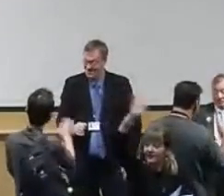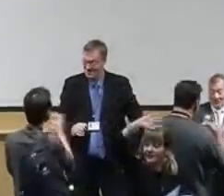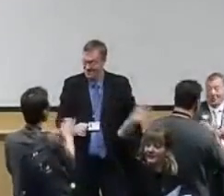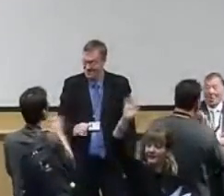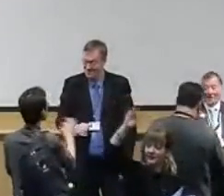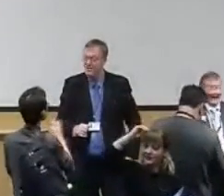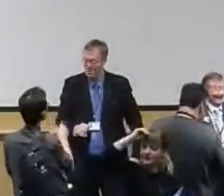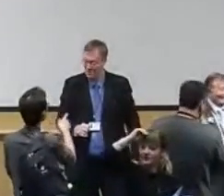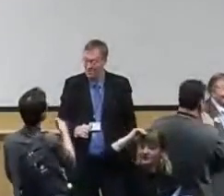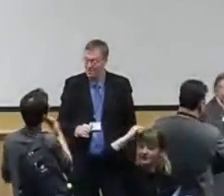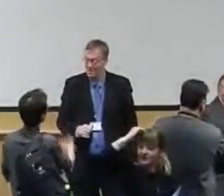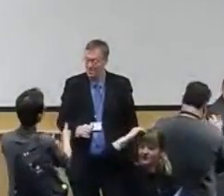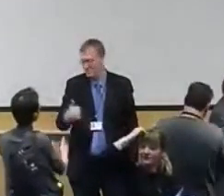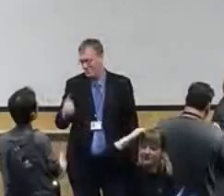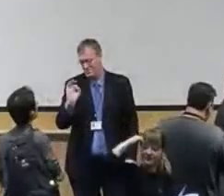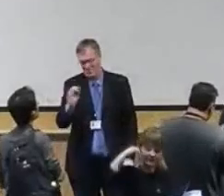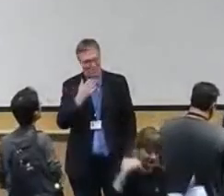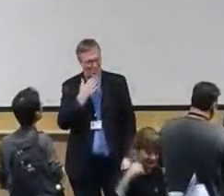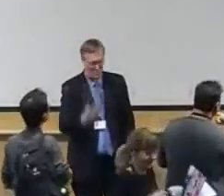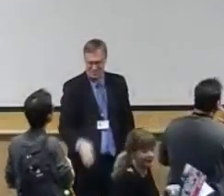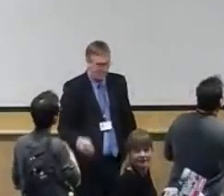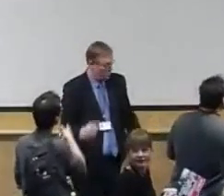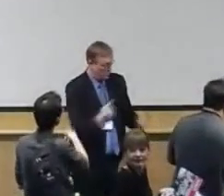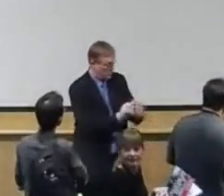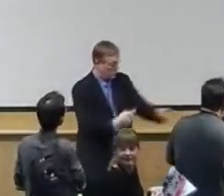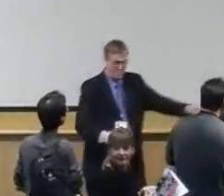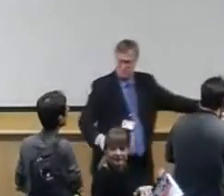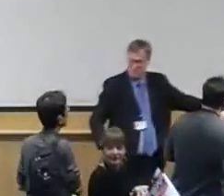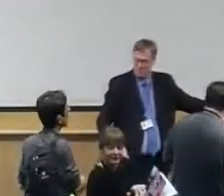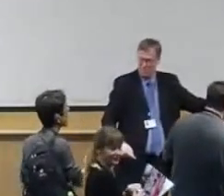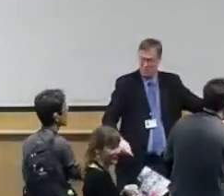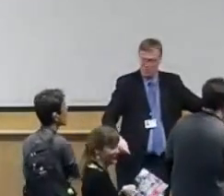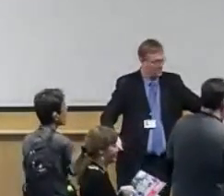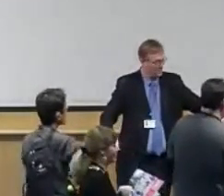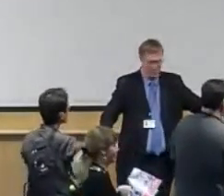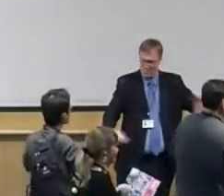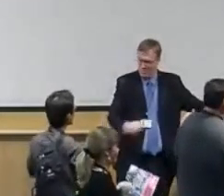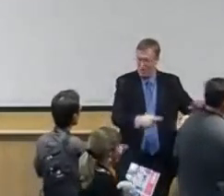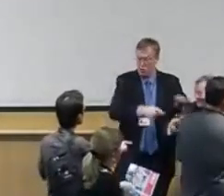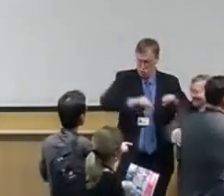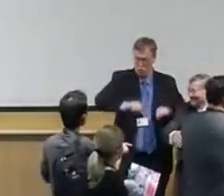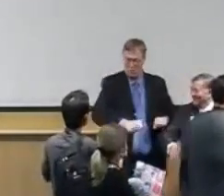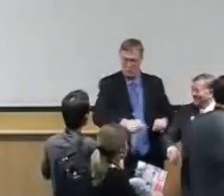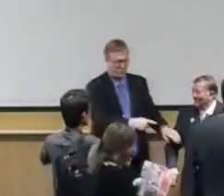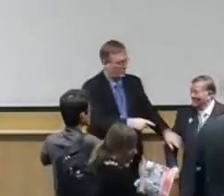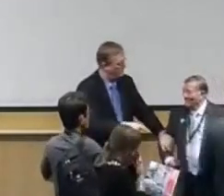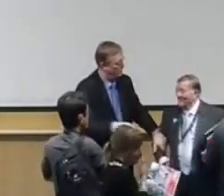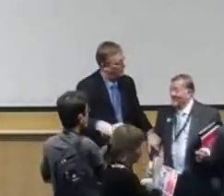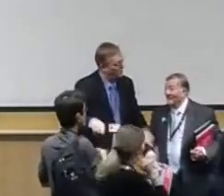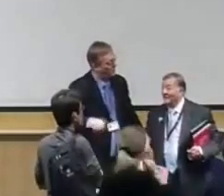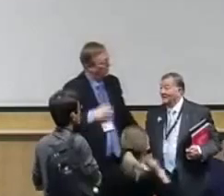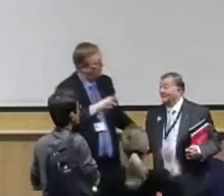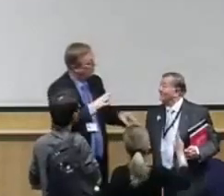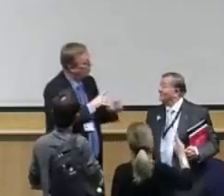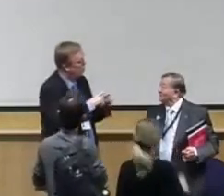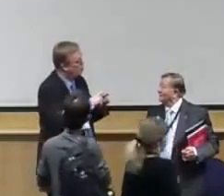People. Yeah, exactly. not a liberal. I don't. Oh,